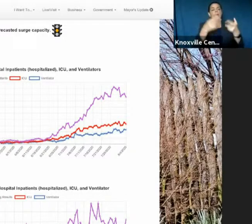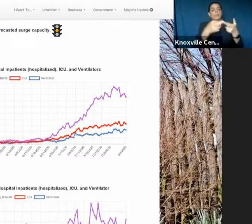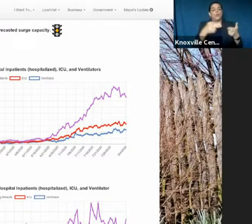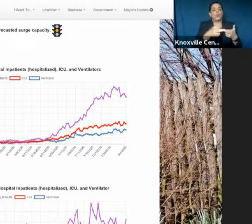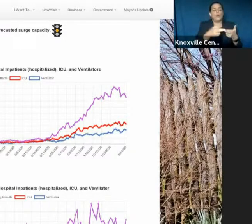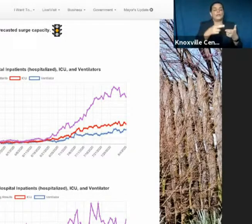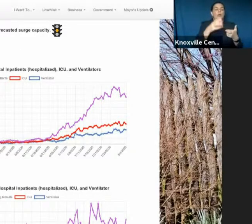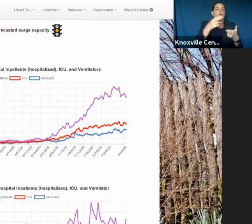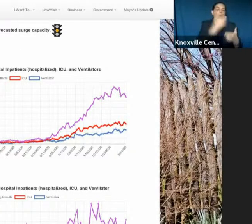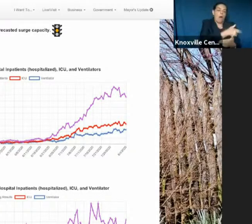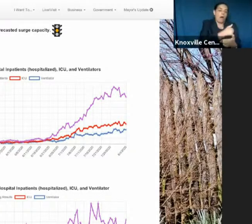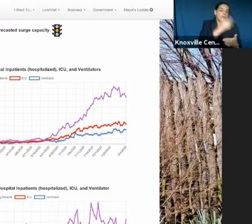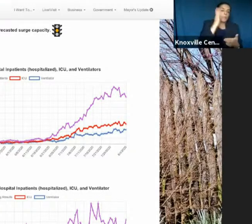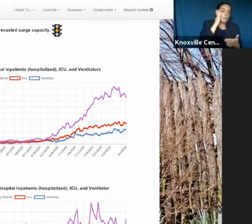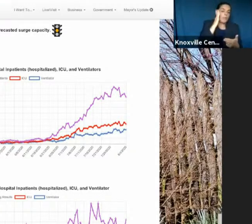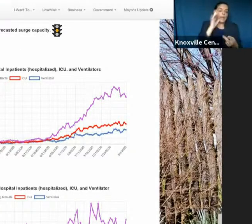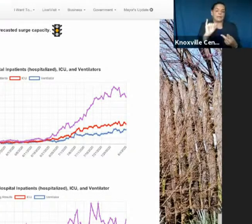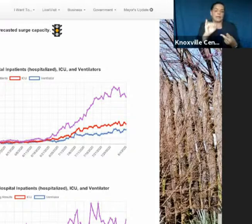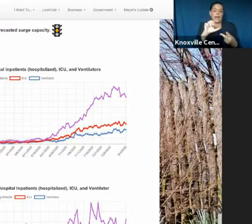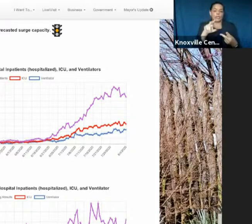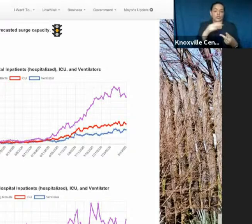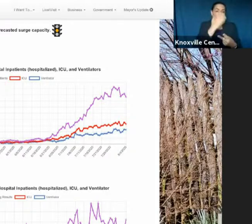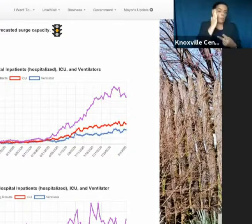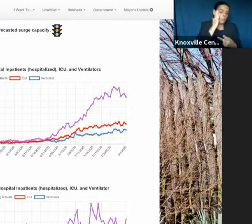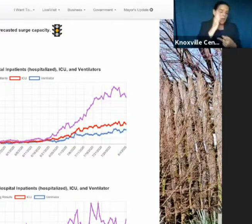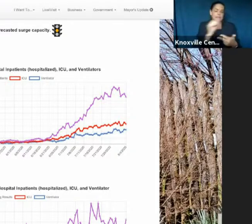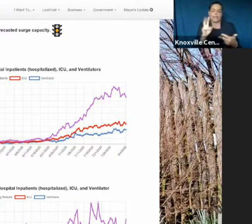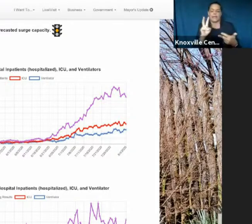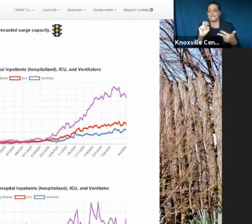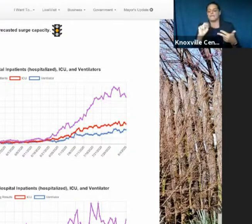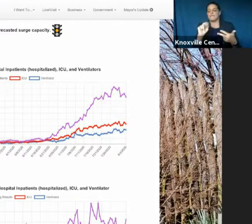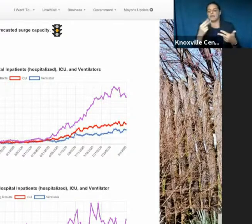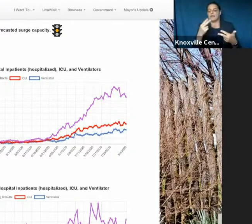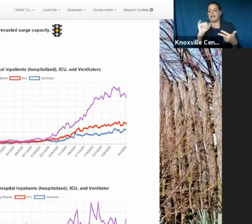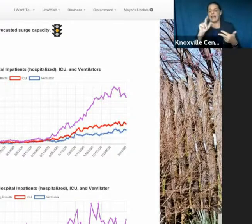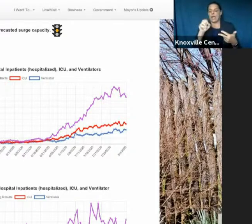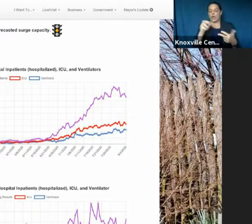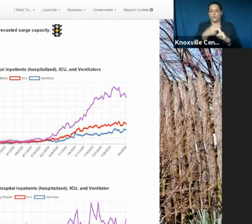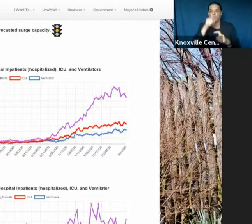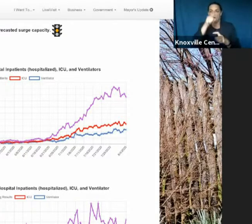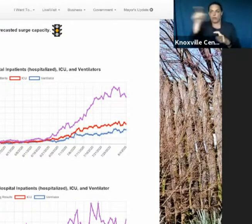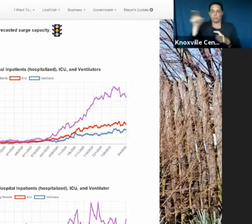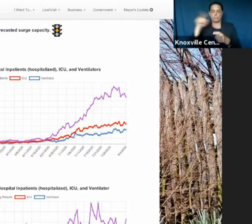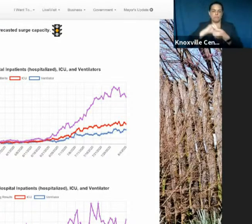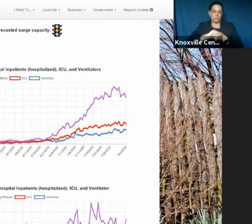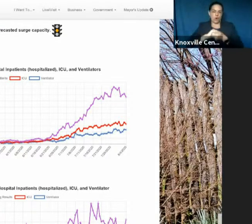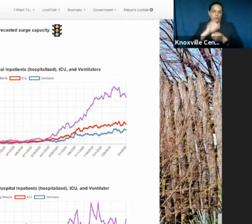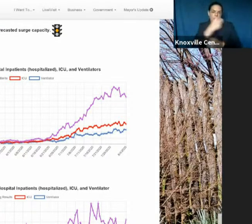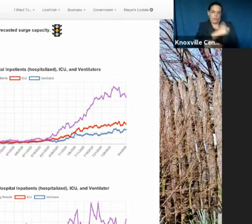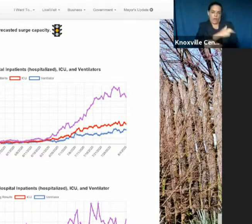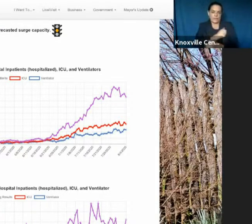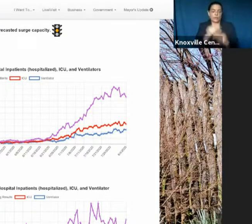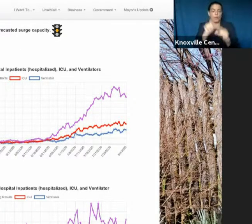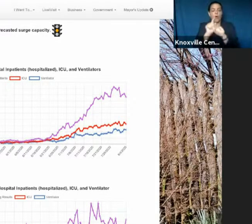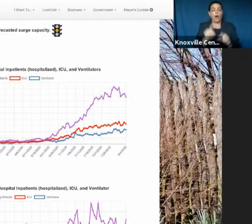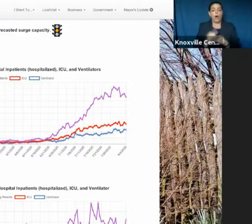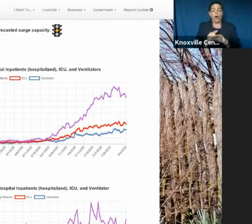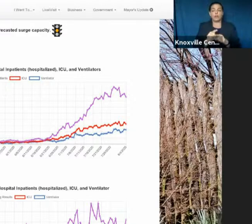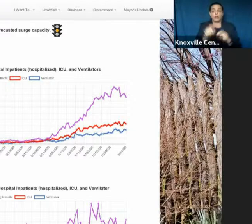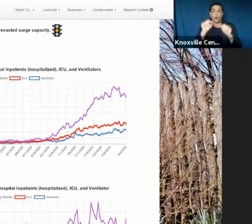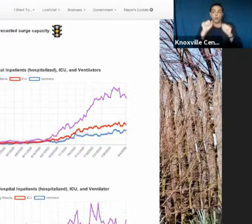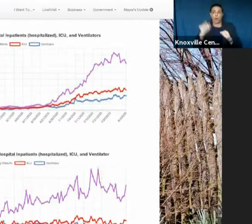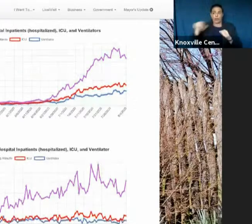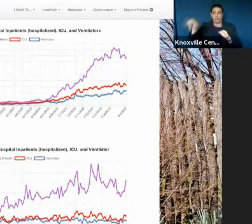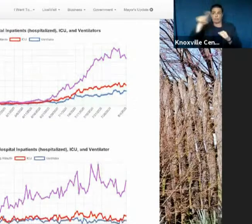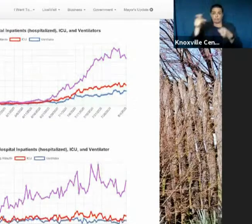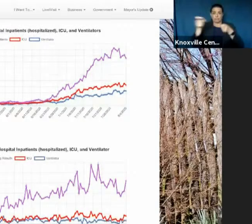ICU beds, ventilators from our hospital partners. It also shows the additional surge capacity for these categories,